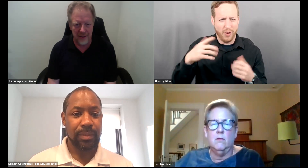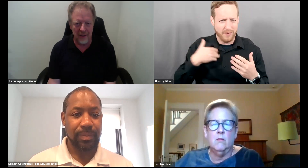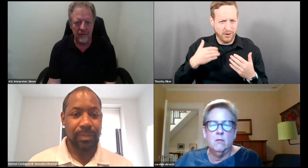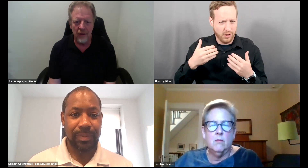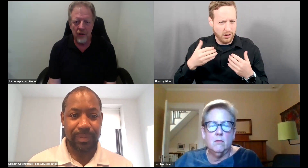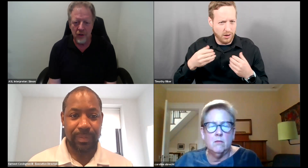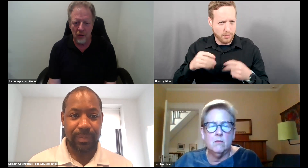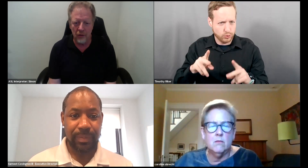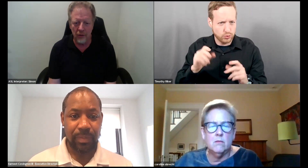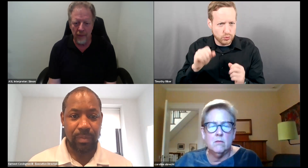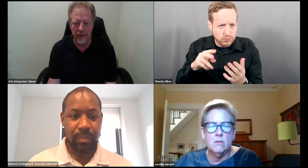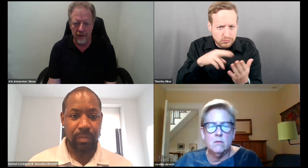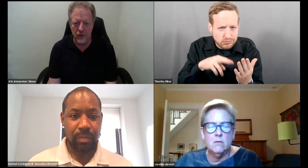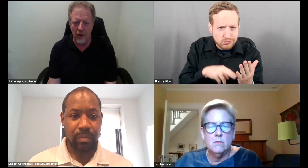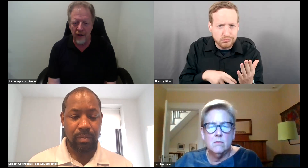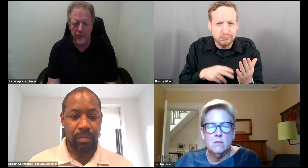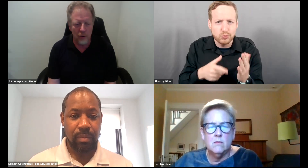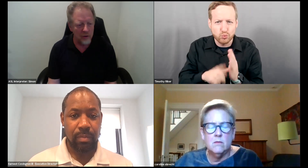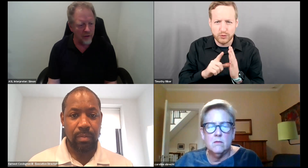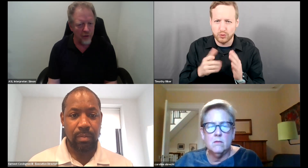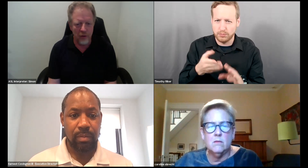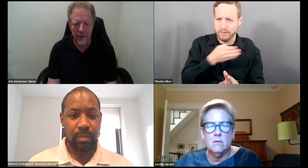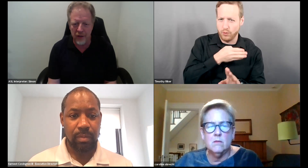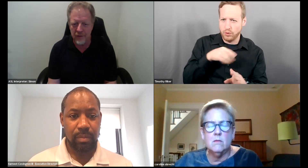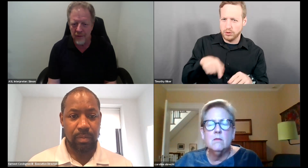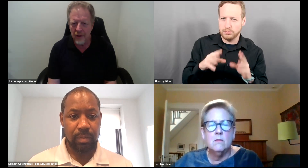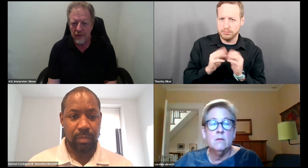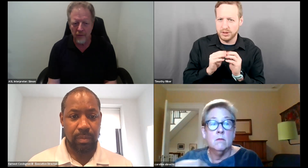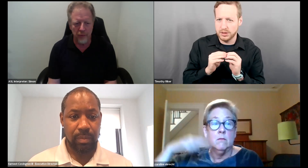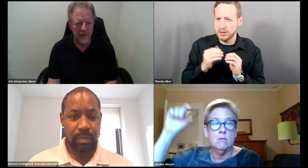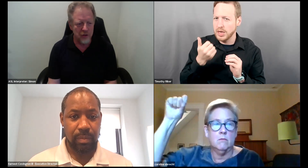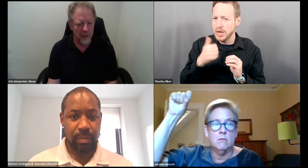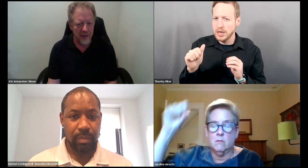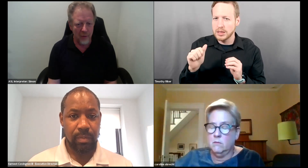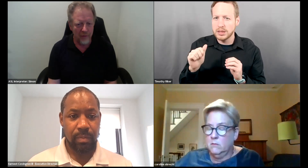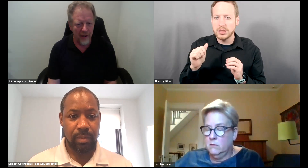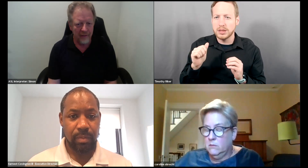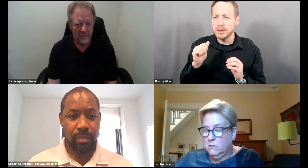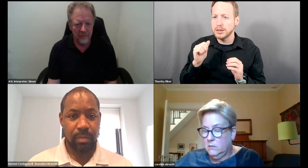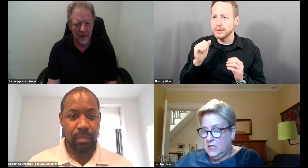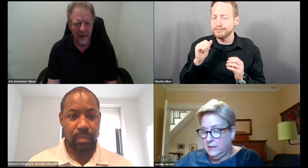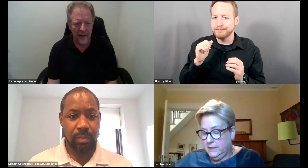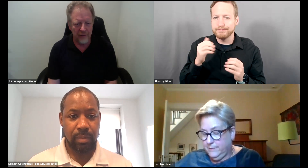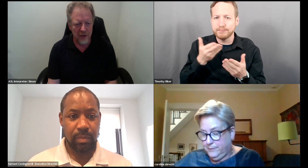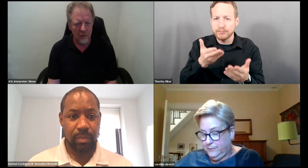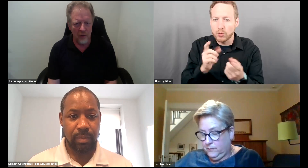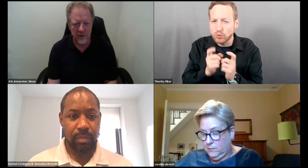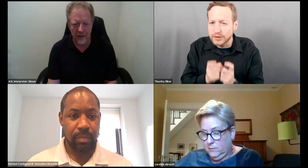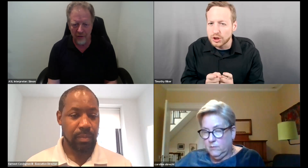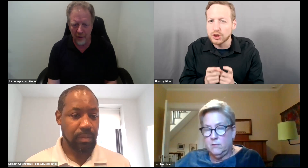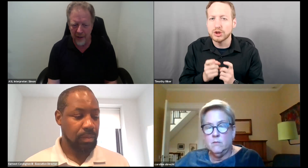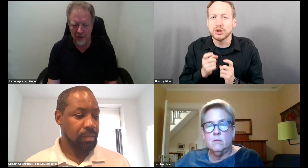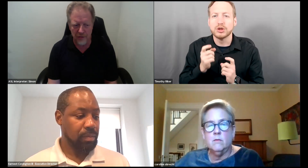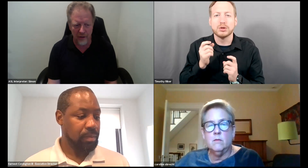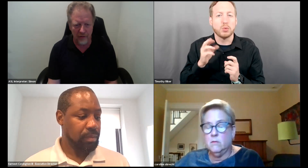this. So did you have an opportunity to review the minutes from the previous 2 meetings that we've had? And if so, was there